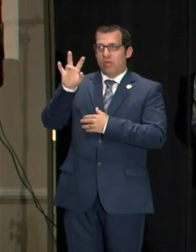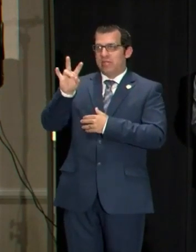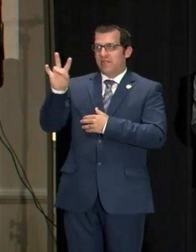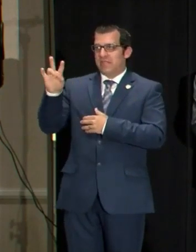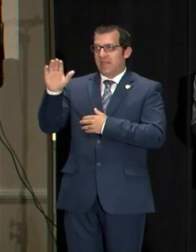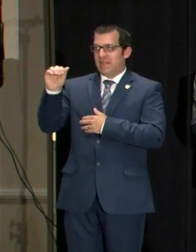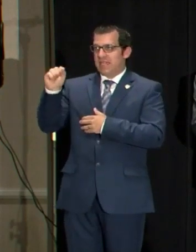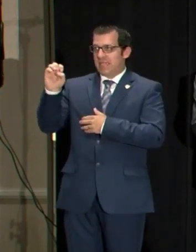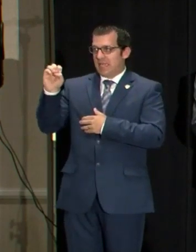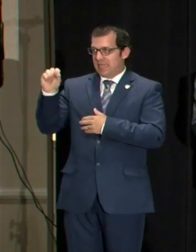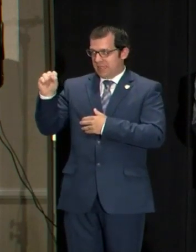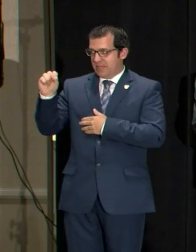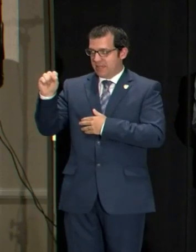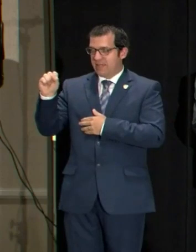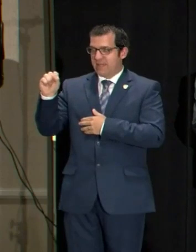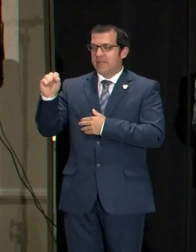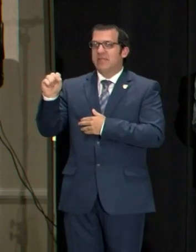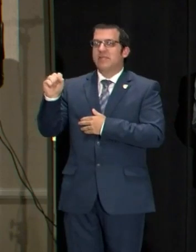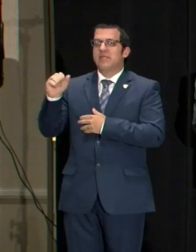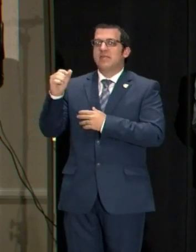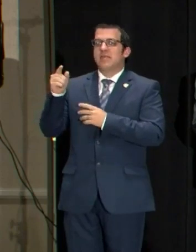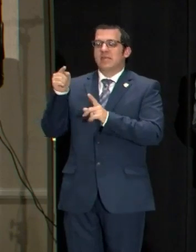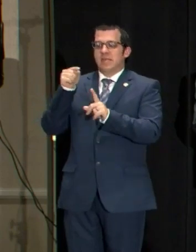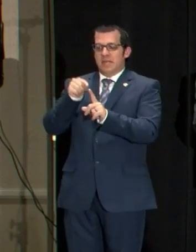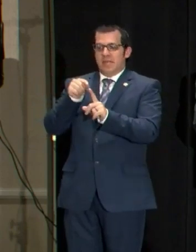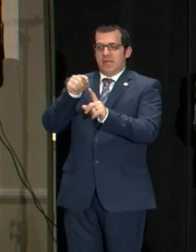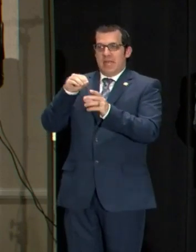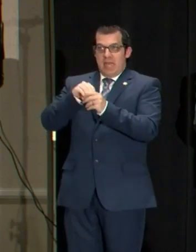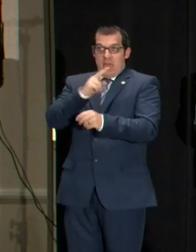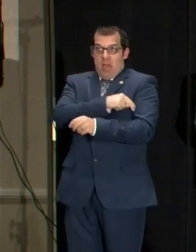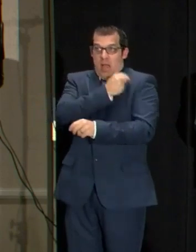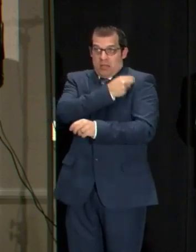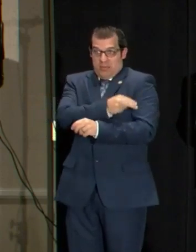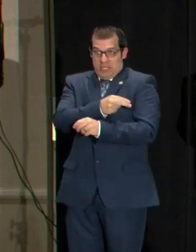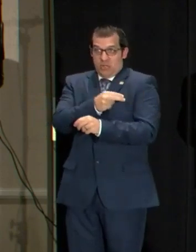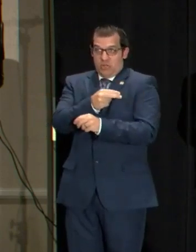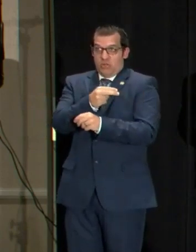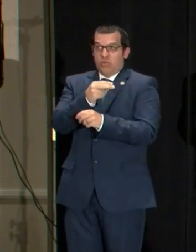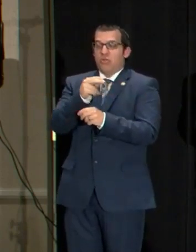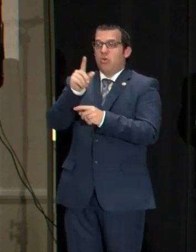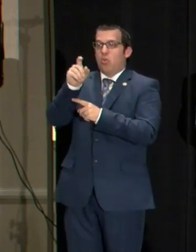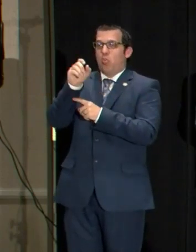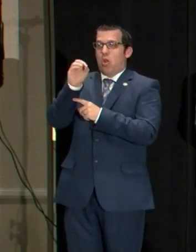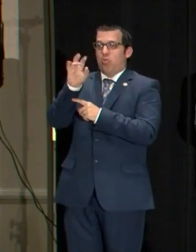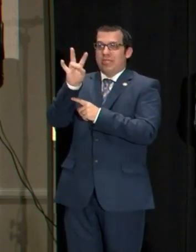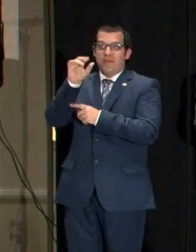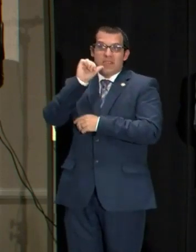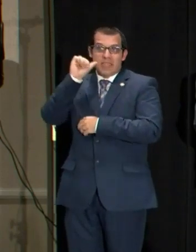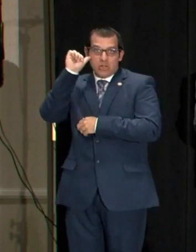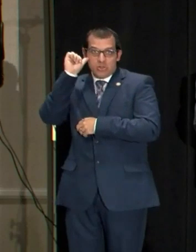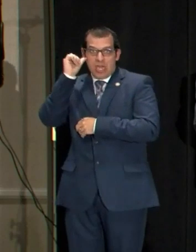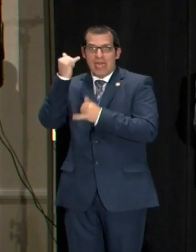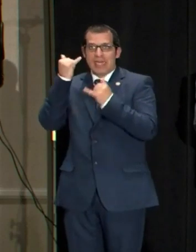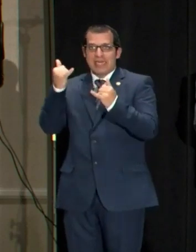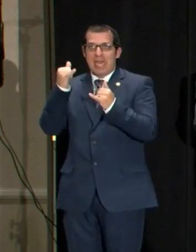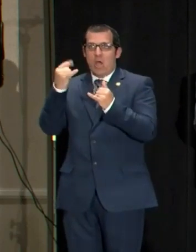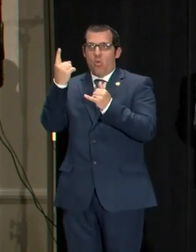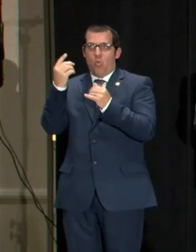6,277 cases. In terms of hospitalization statewide, we were at 107 yesterday. We have an